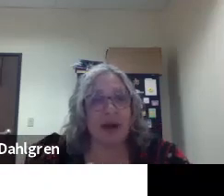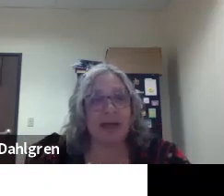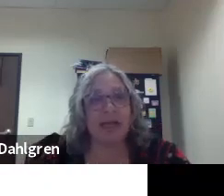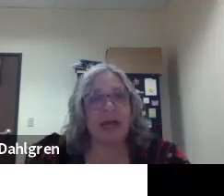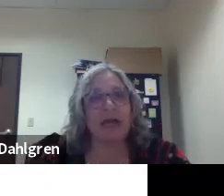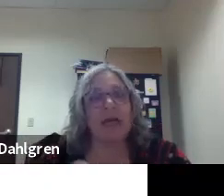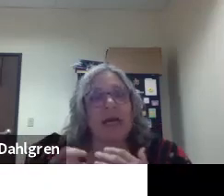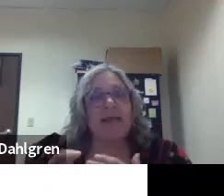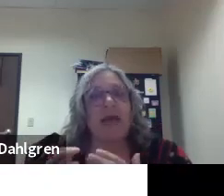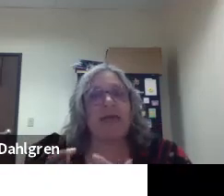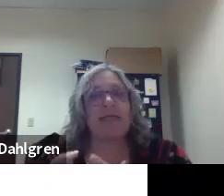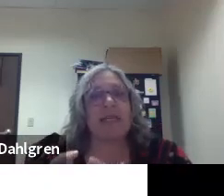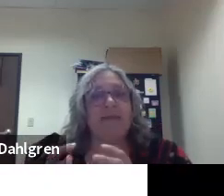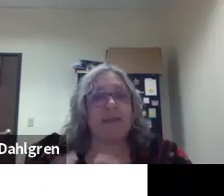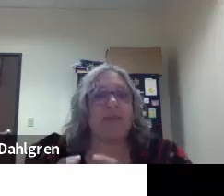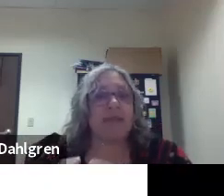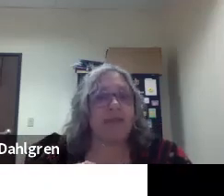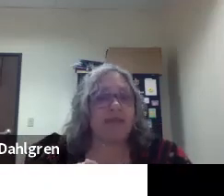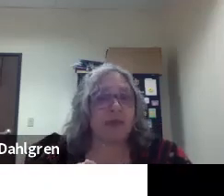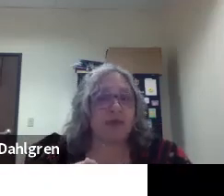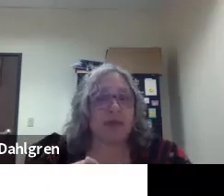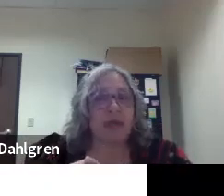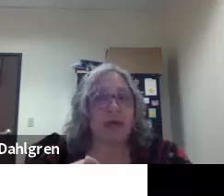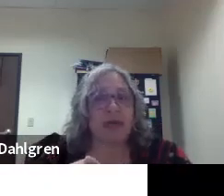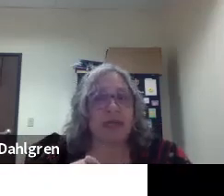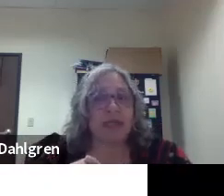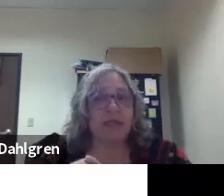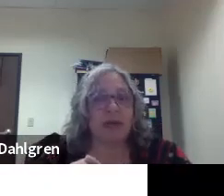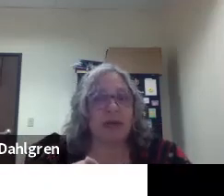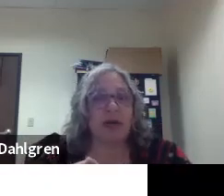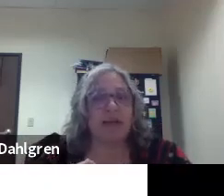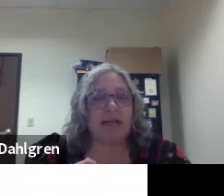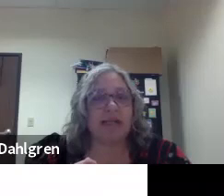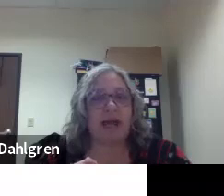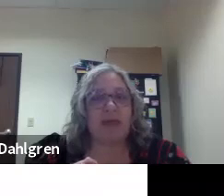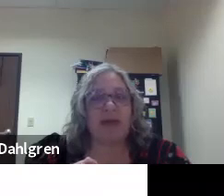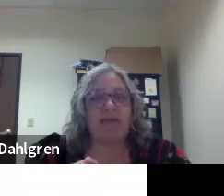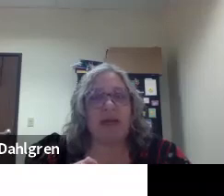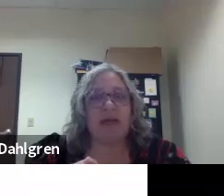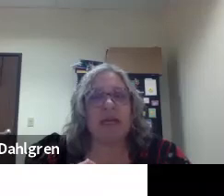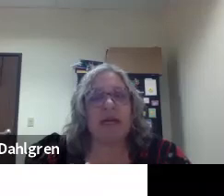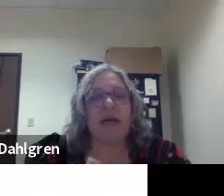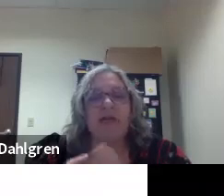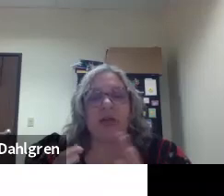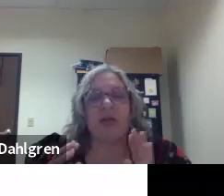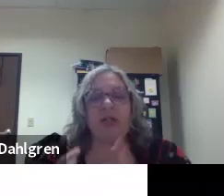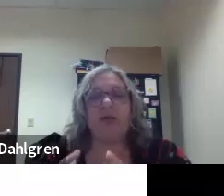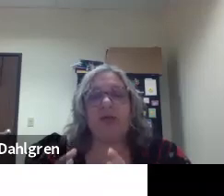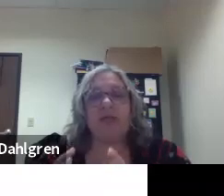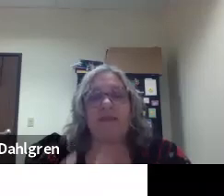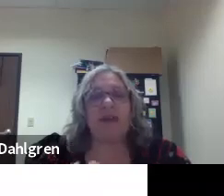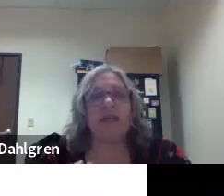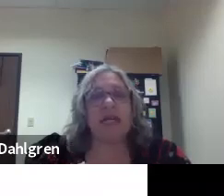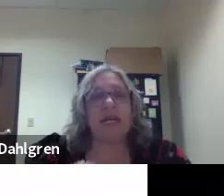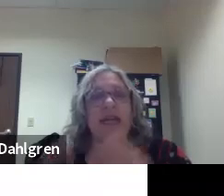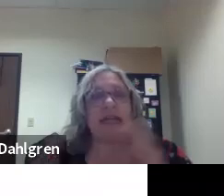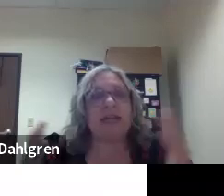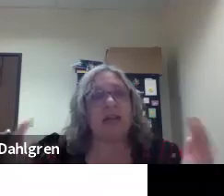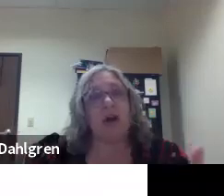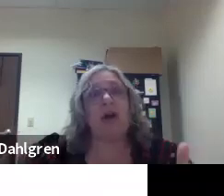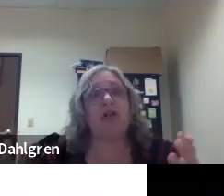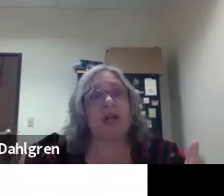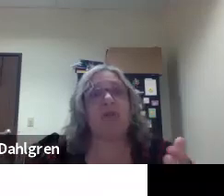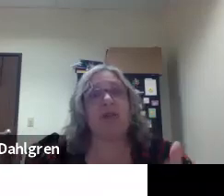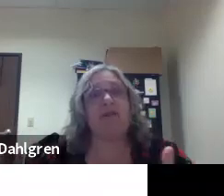in Nebraska that receive some type of Social Security disability or SSI benefit. So we do definitely, that